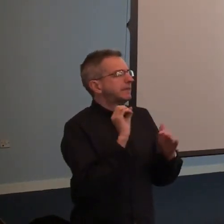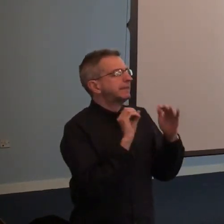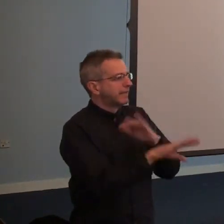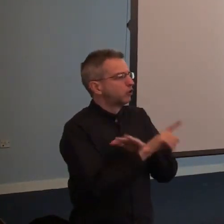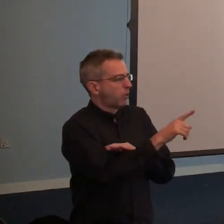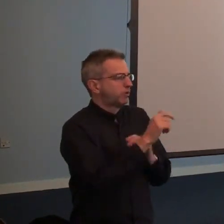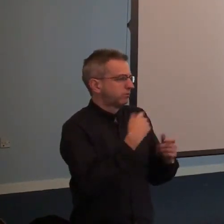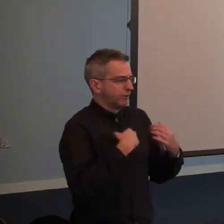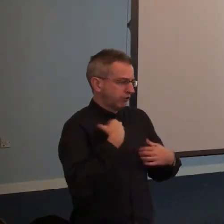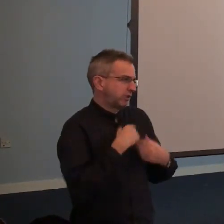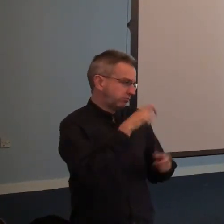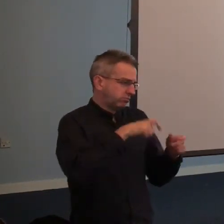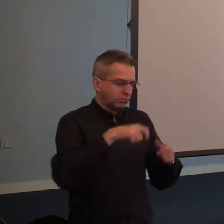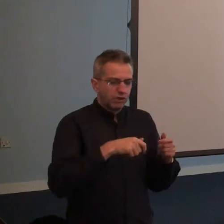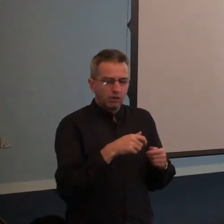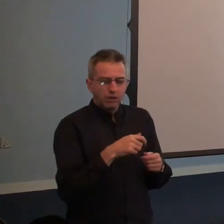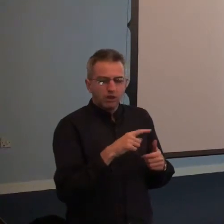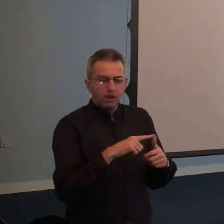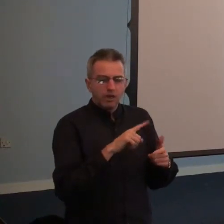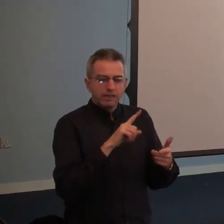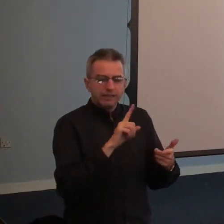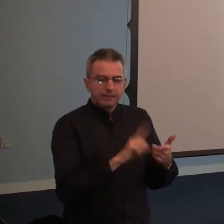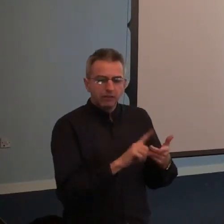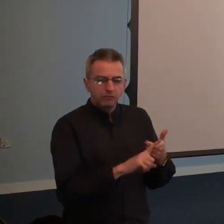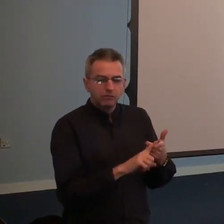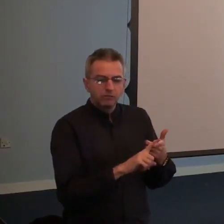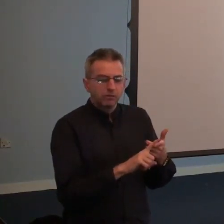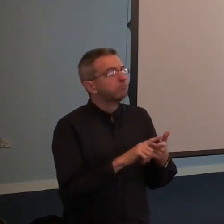And then we sent out the questionnaires to the interested participants.